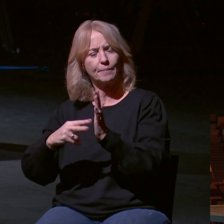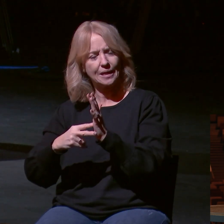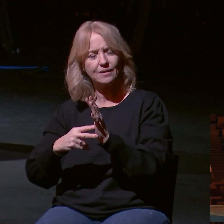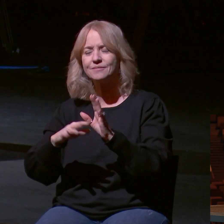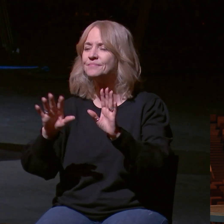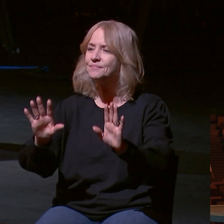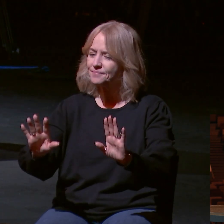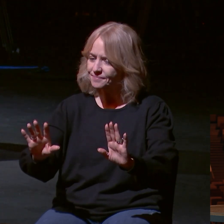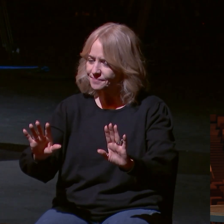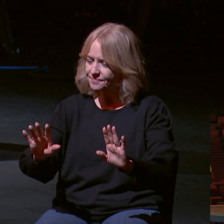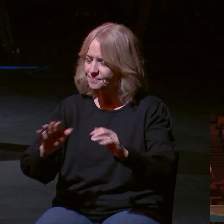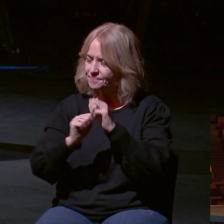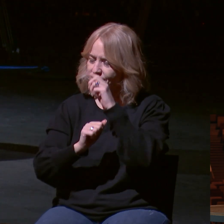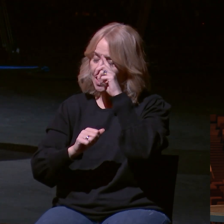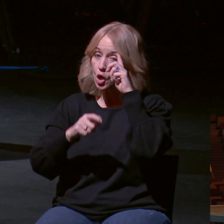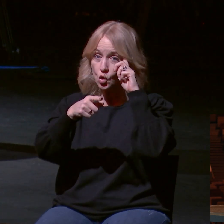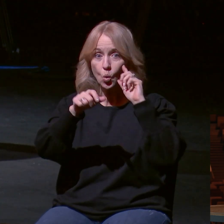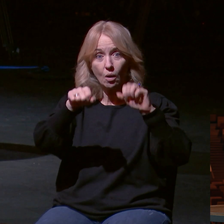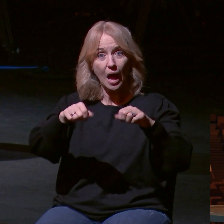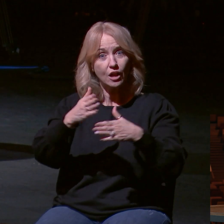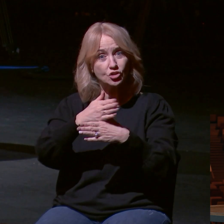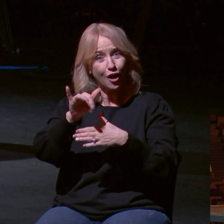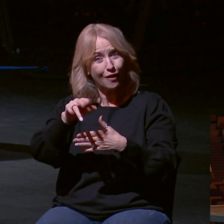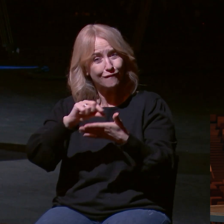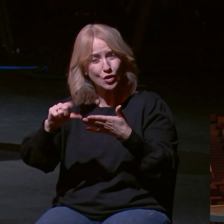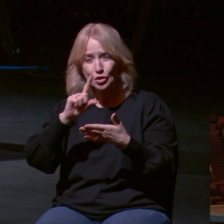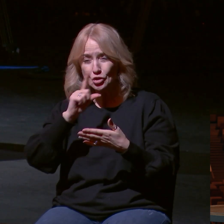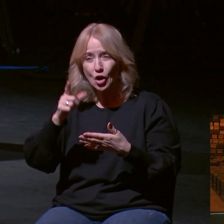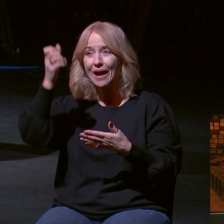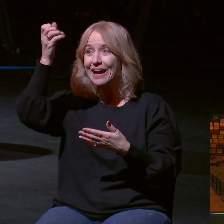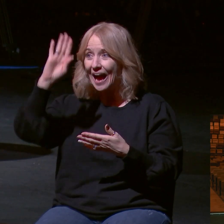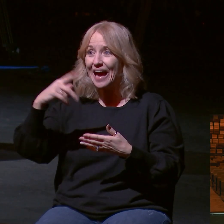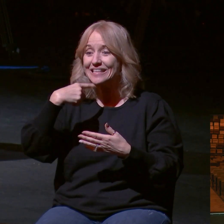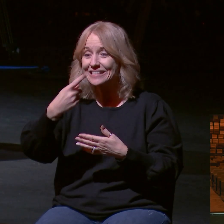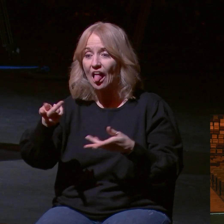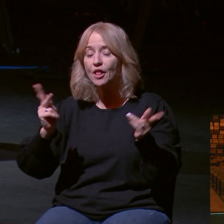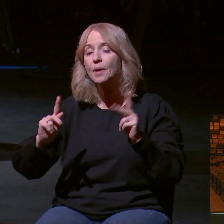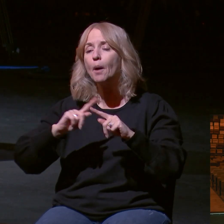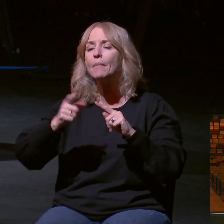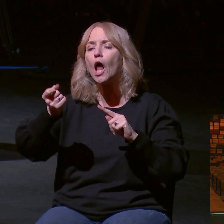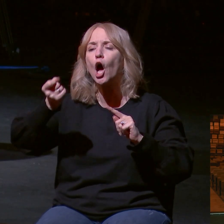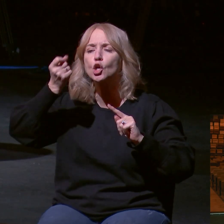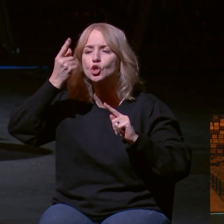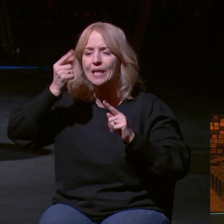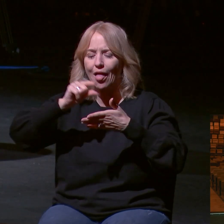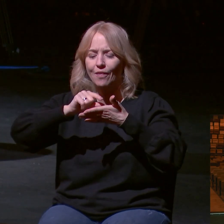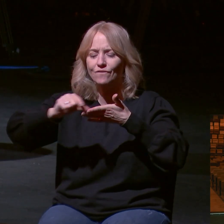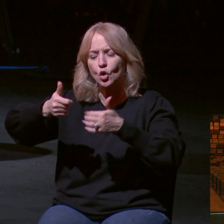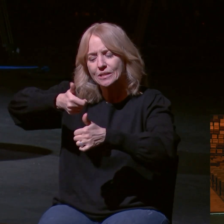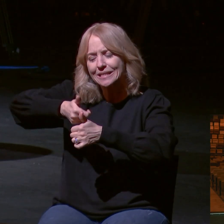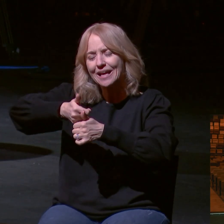I do think it's great to know what this verse is in its original context, because it is a powerful